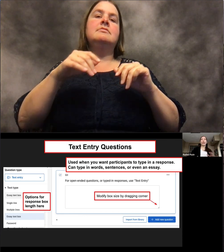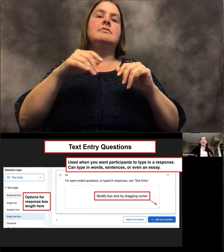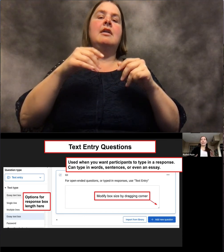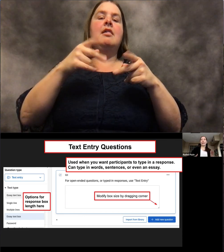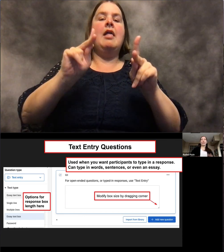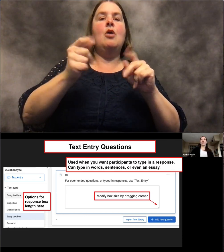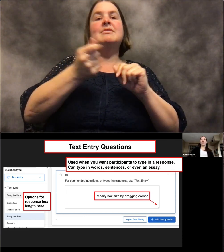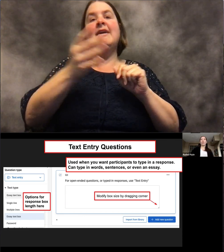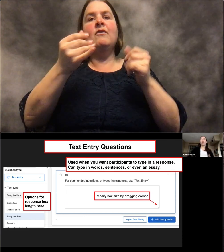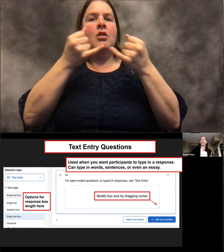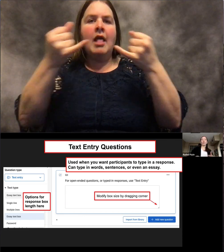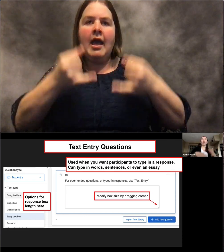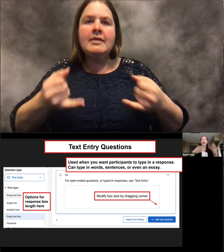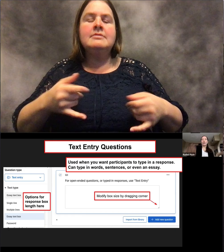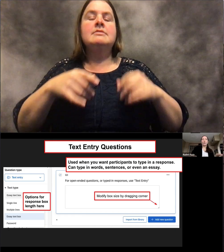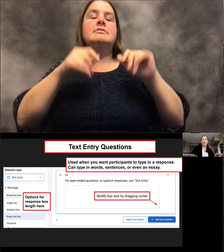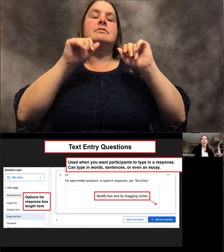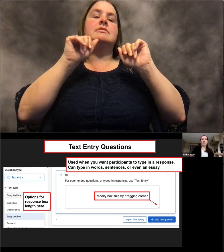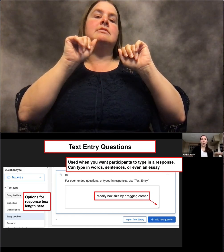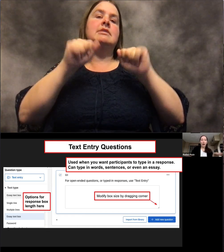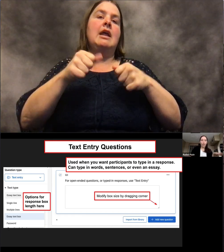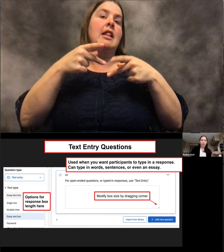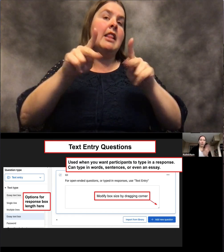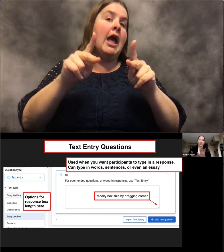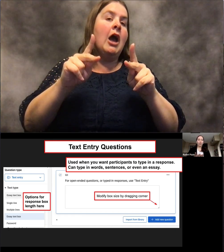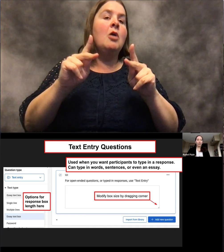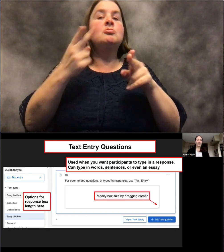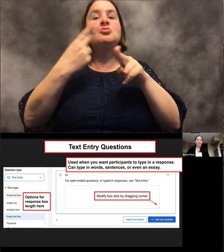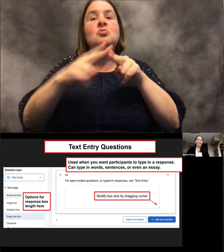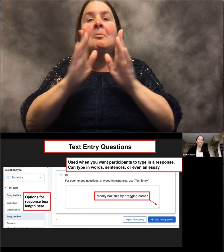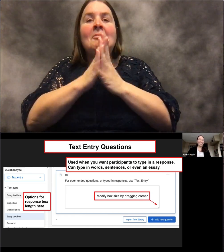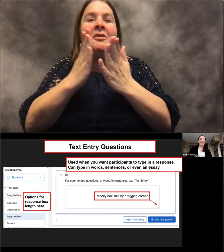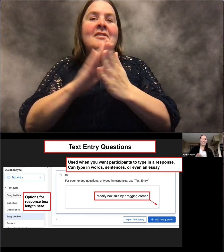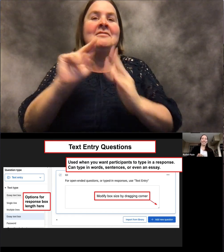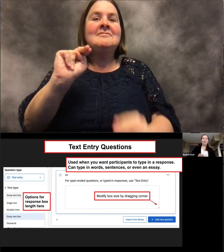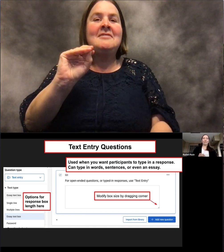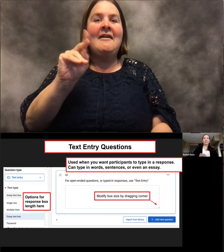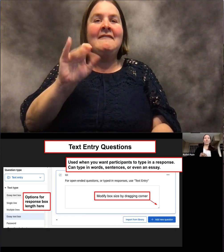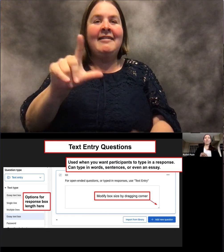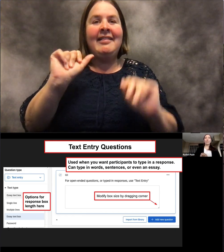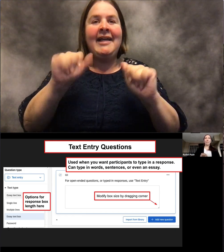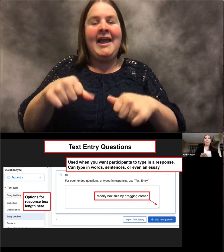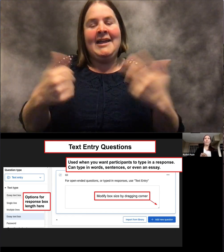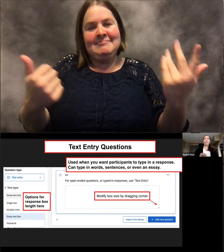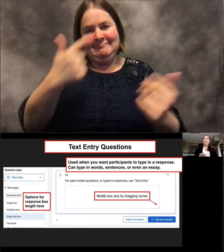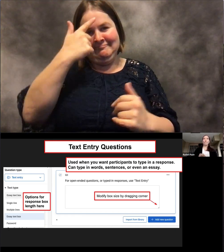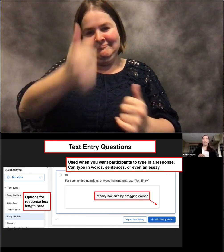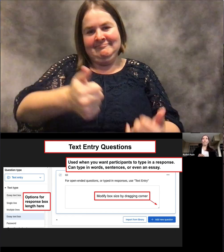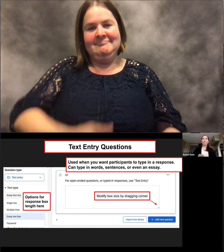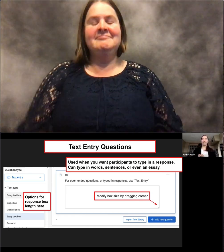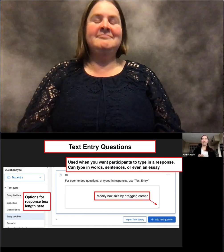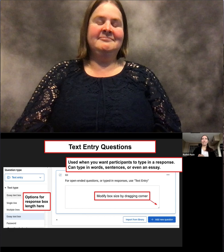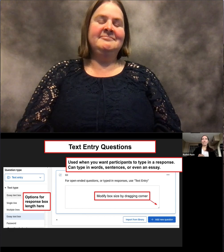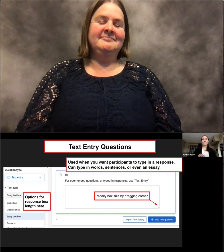lines, they can write you a small novel.